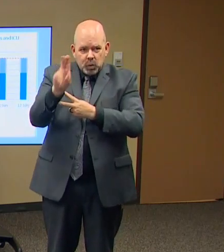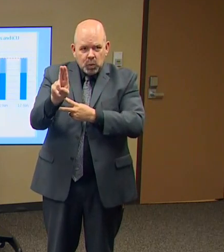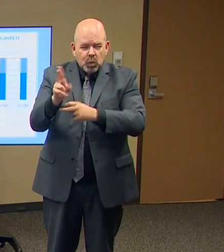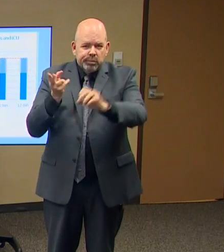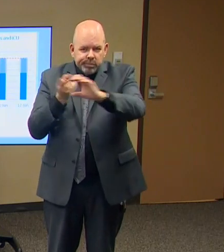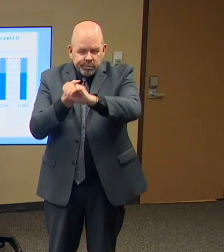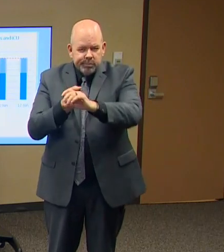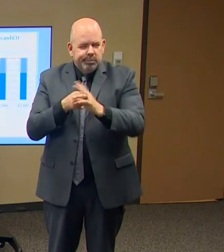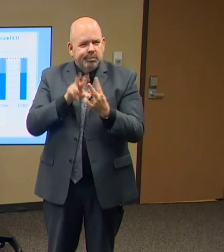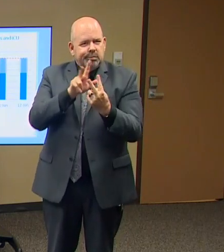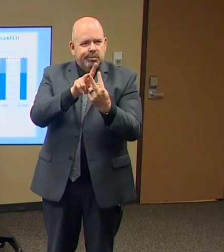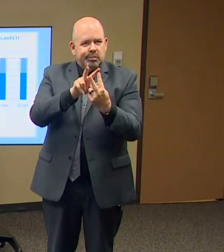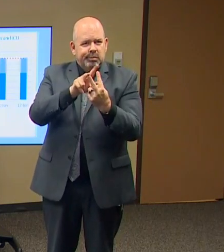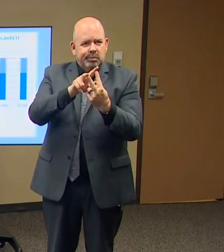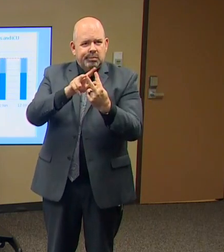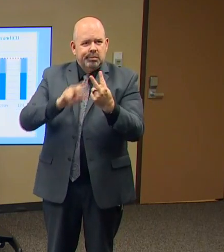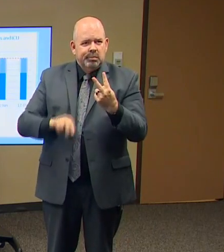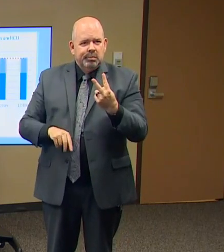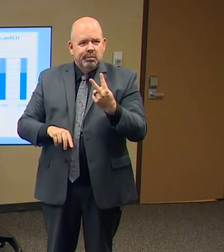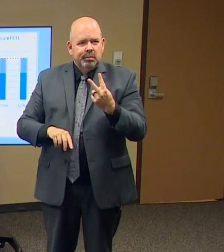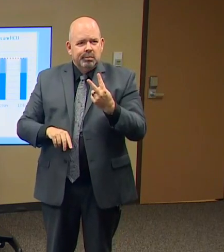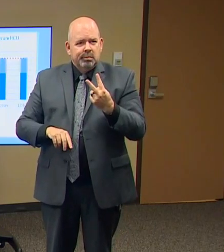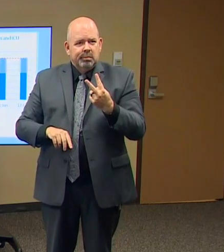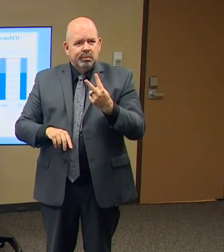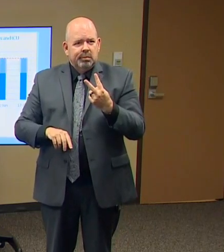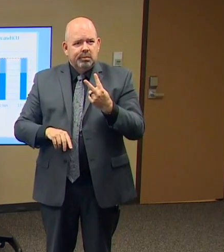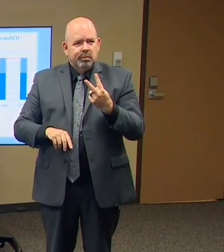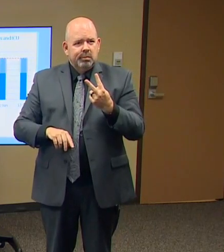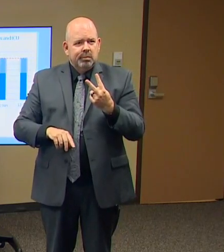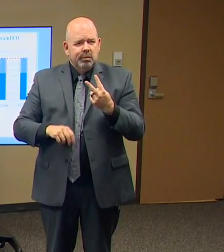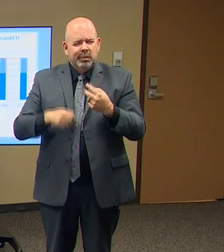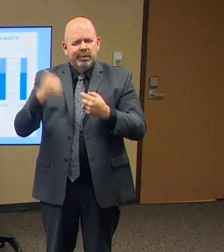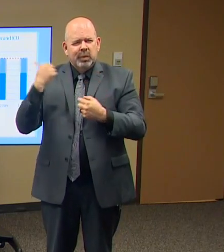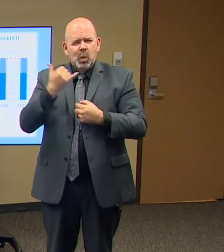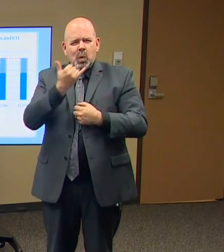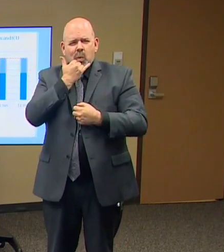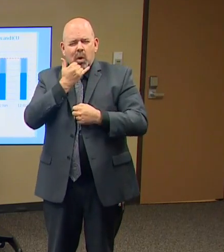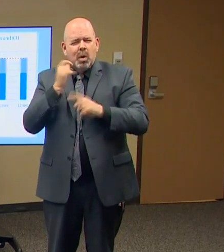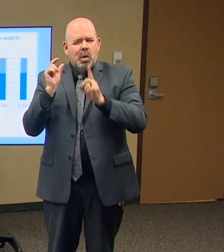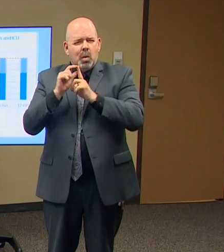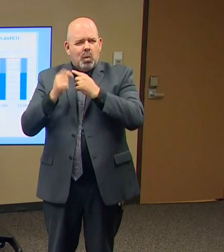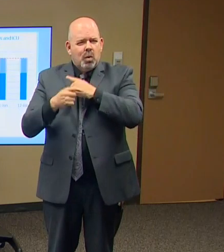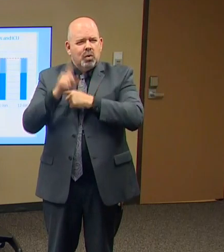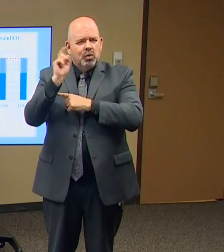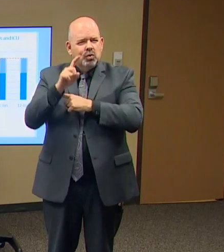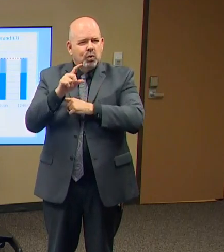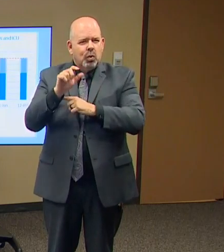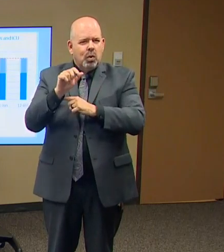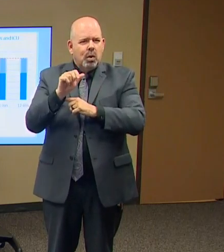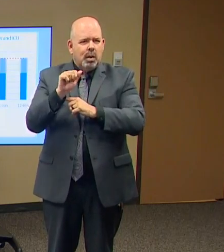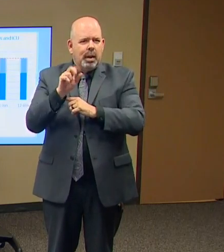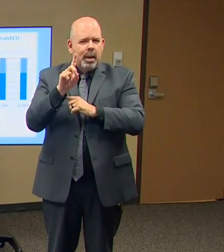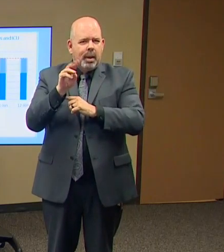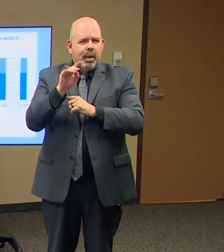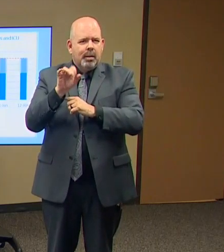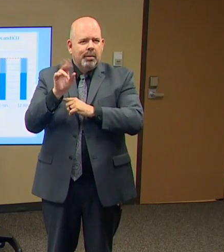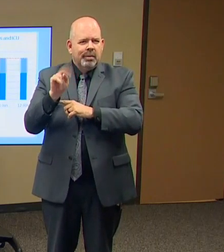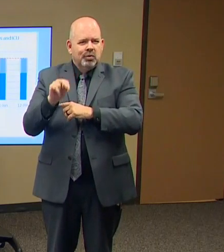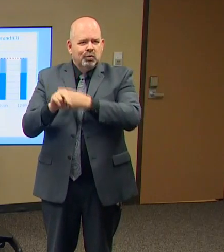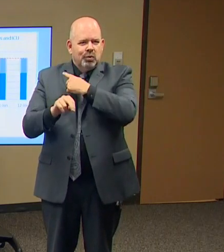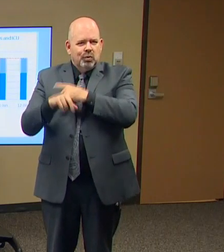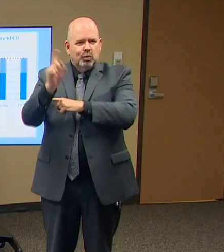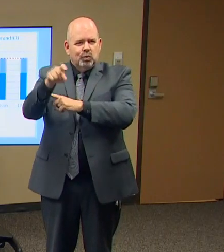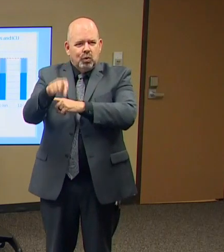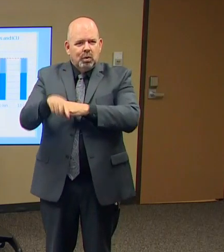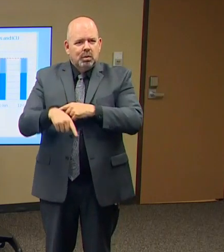ICU hospitalizations in the last 7 days. And just for those last 7 days, you can definitely see that trend